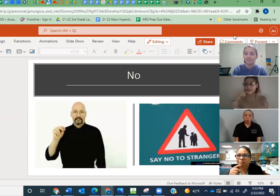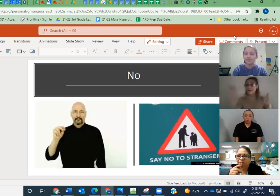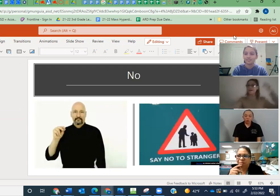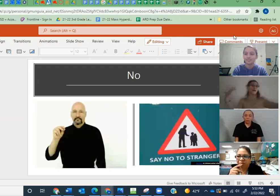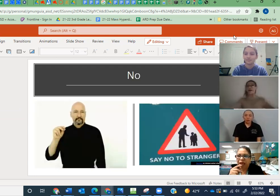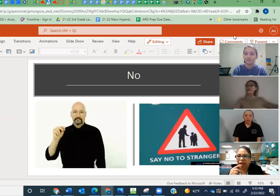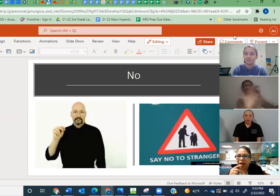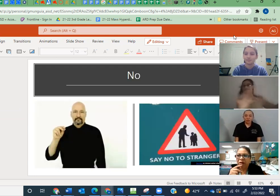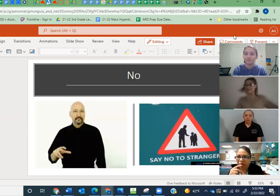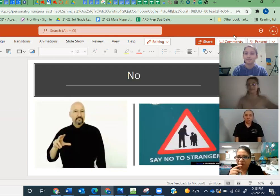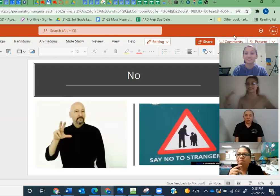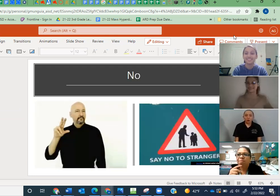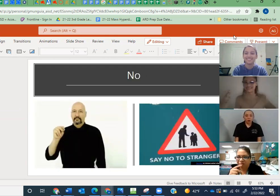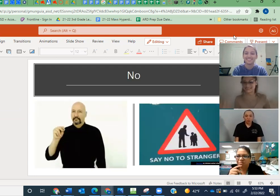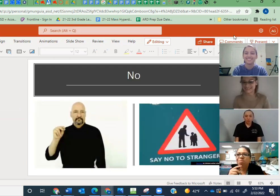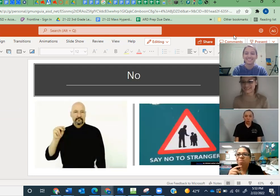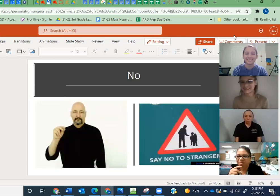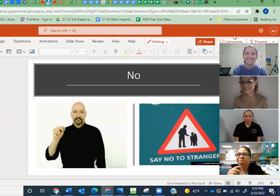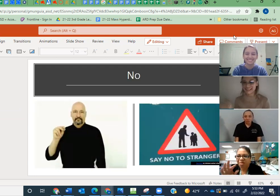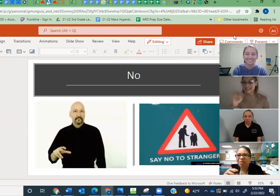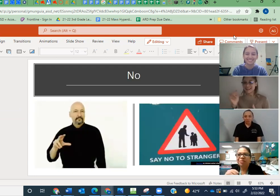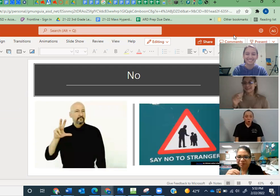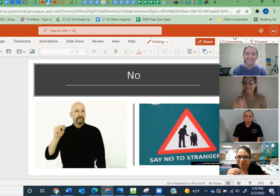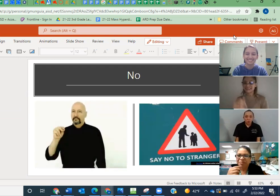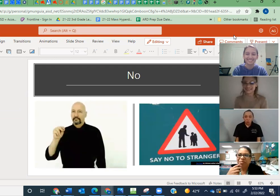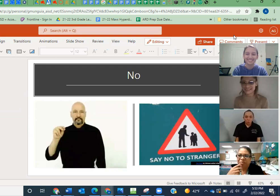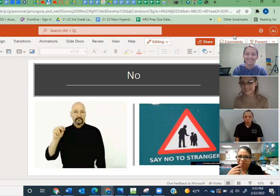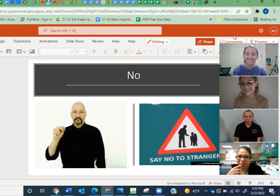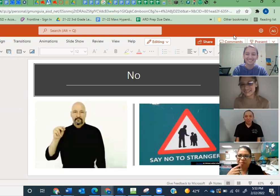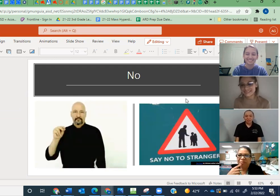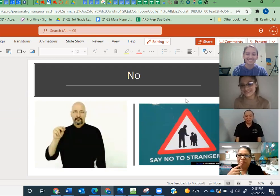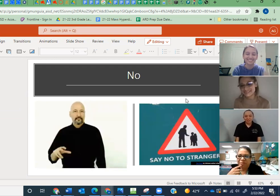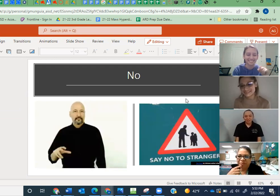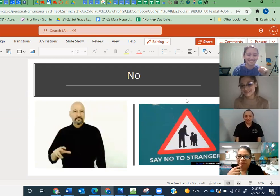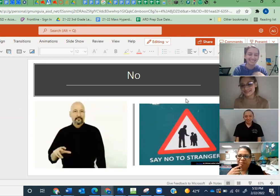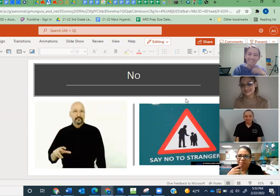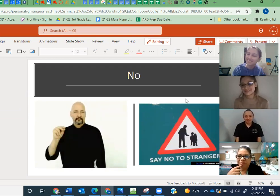You do work with many kids. They're all coming at you at once. It's, wait.